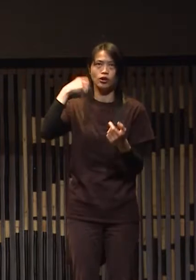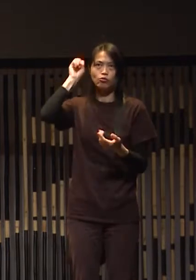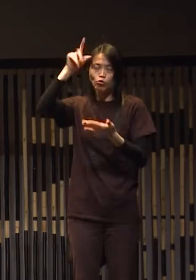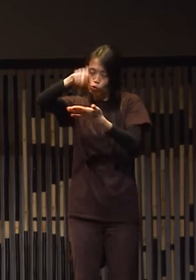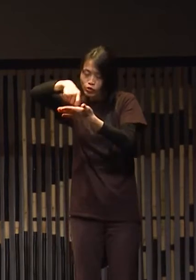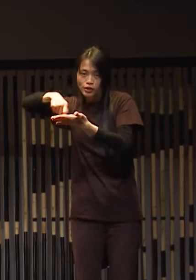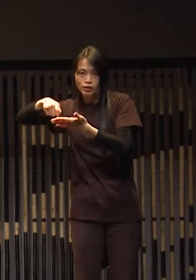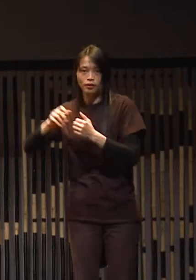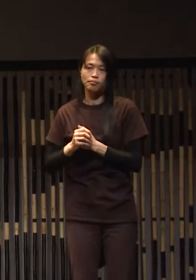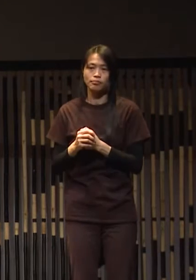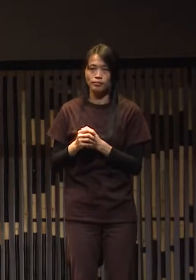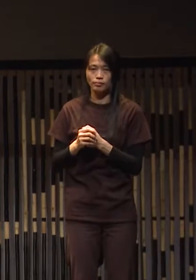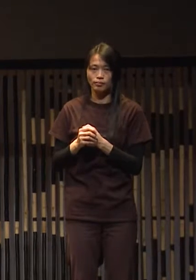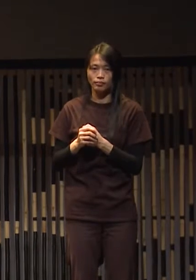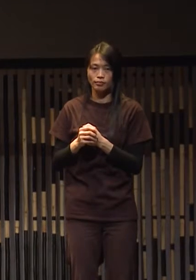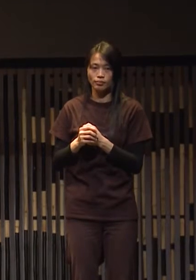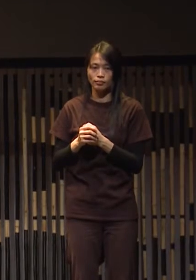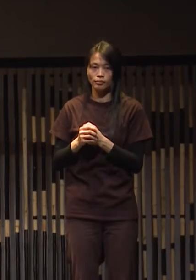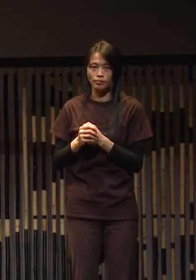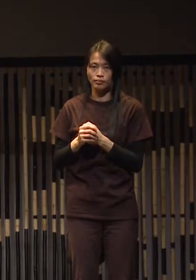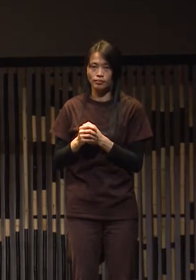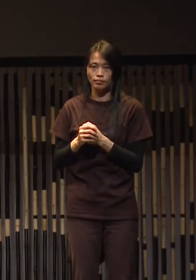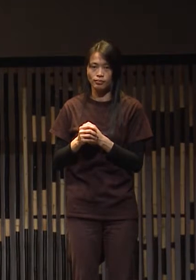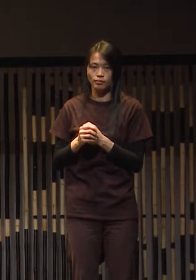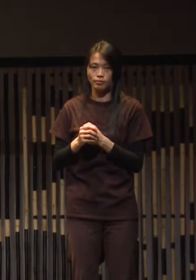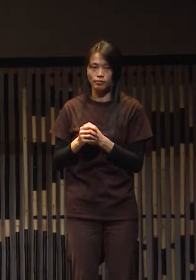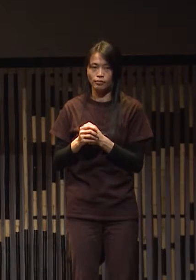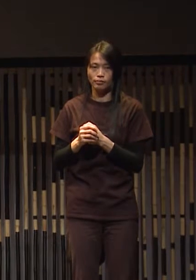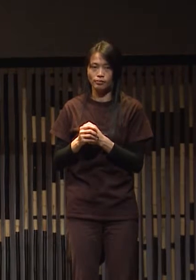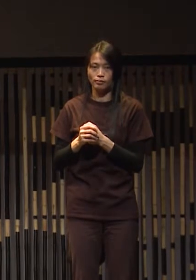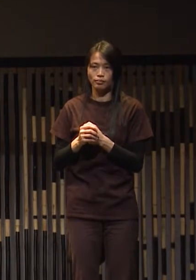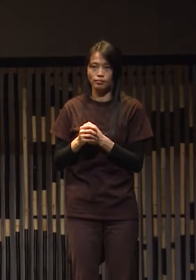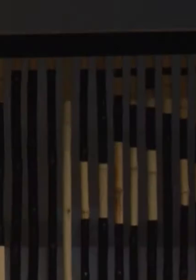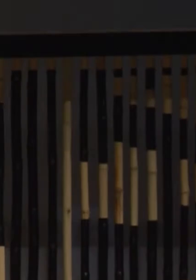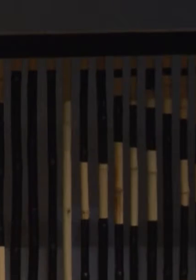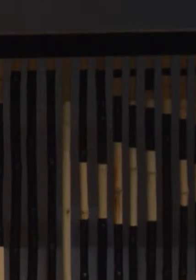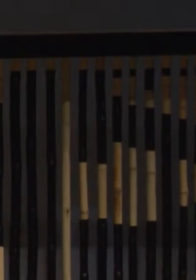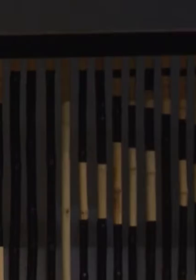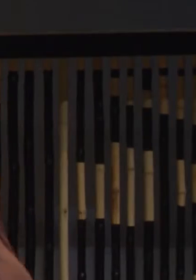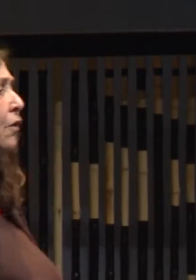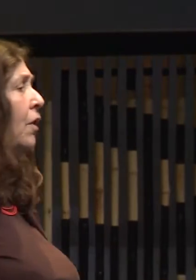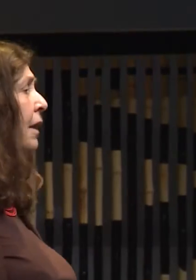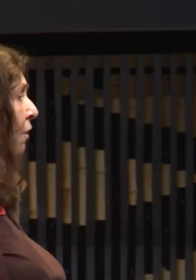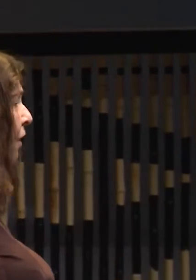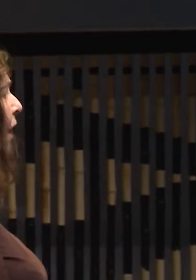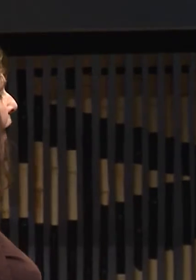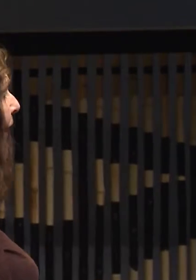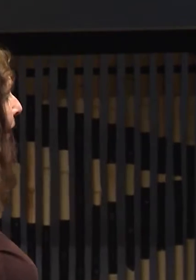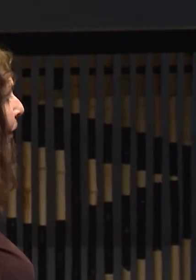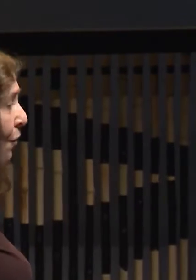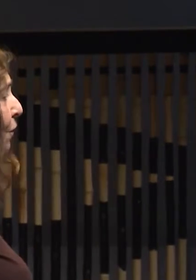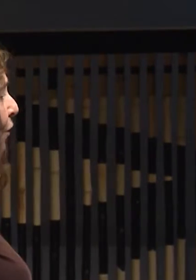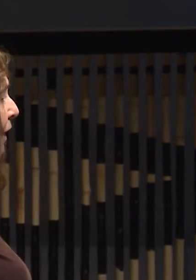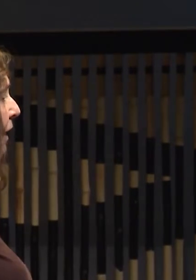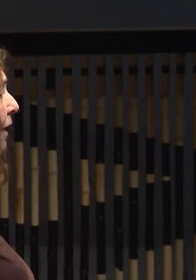vow, is as long as there's one suffering being, to not look away. So University of the Trees is also like